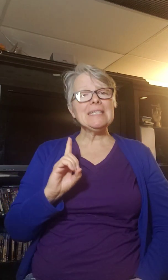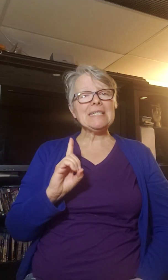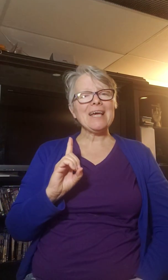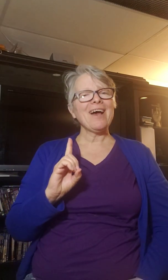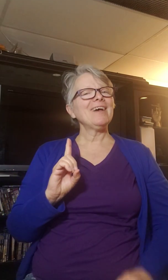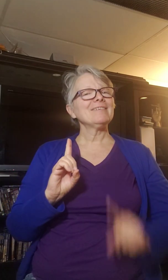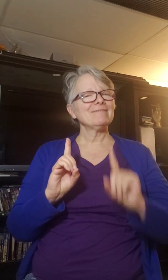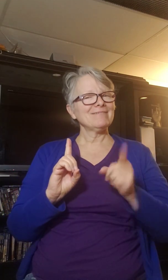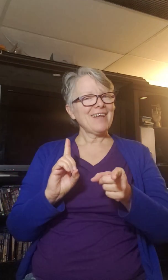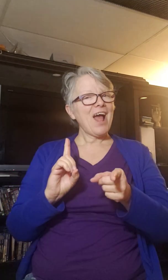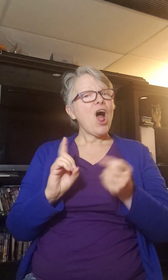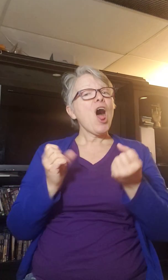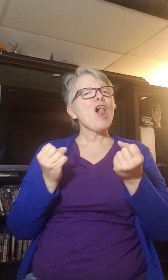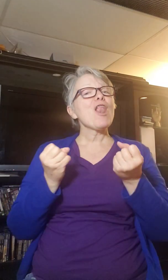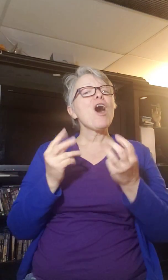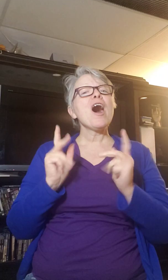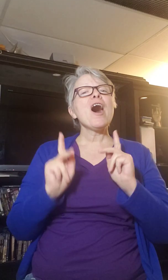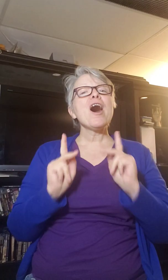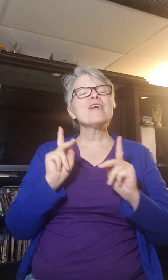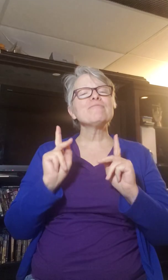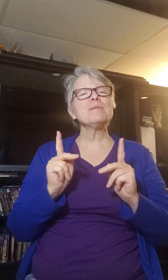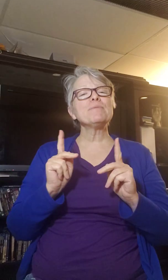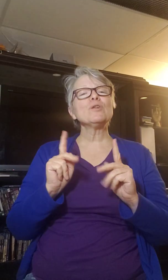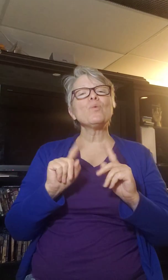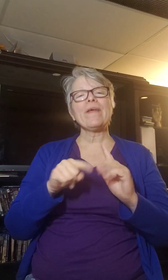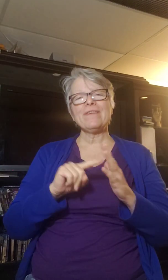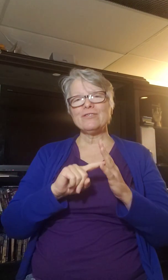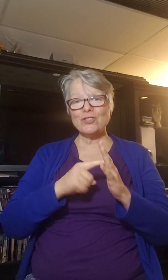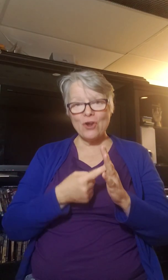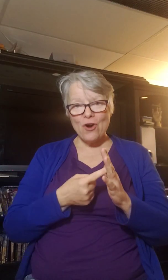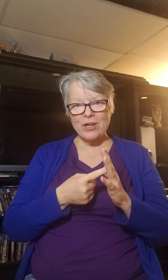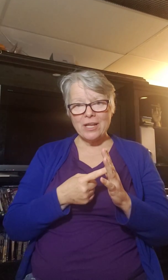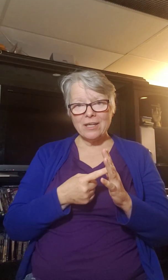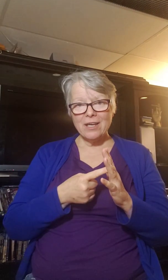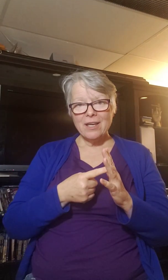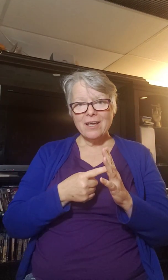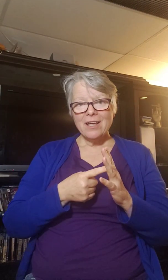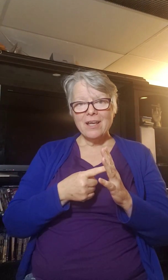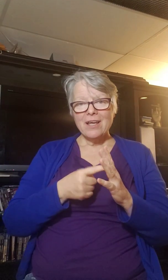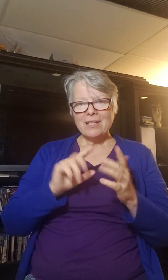D. A lot of people, when they're starting, like,